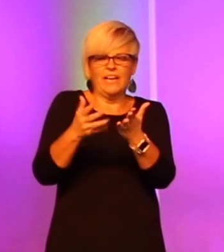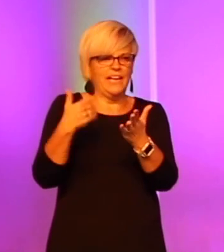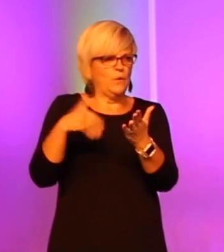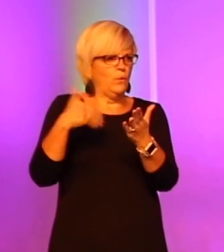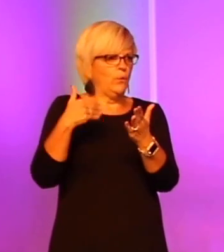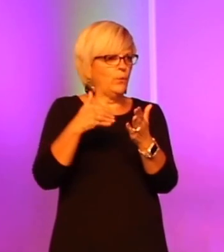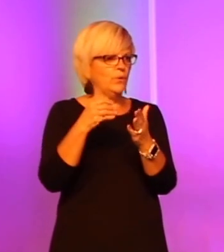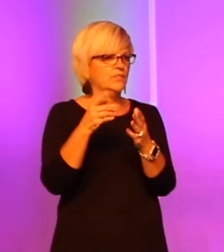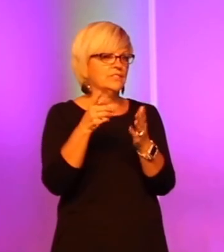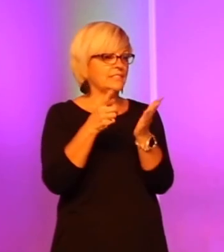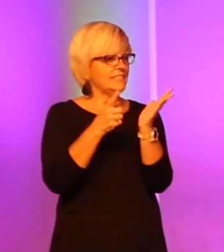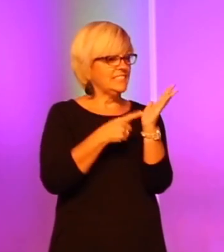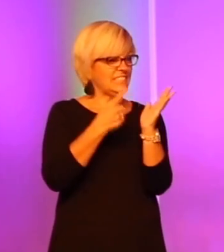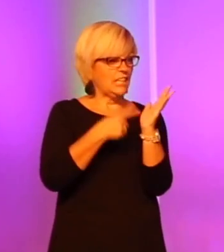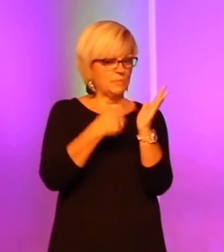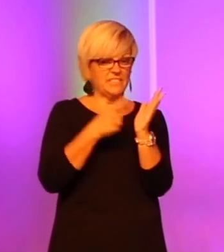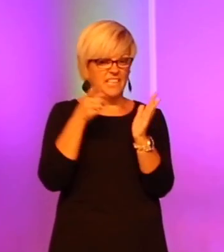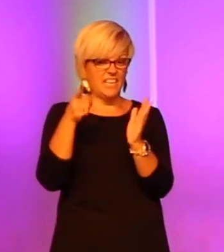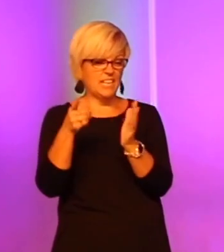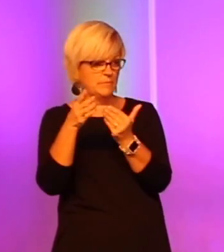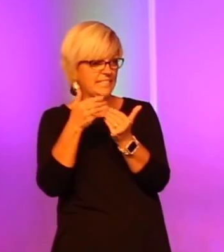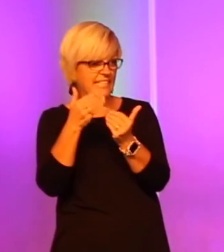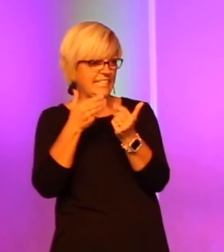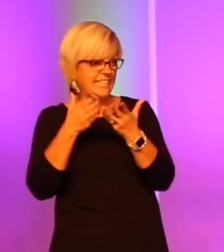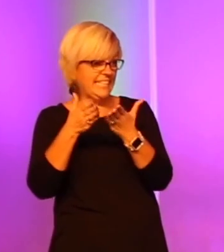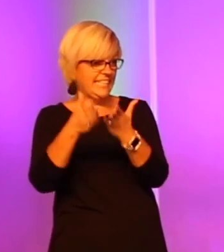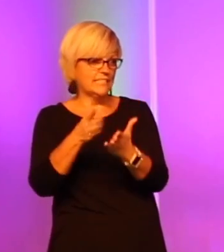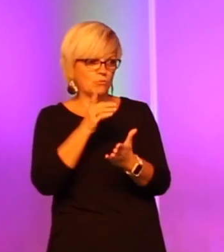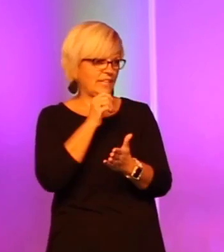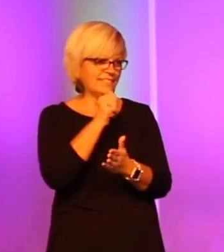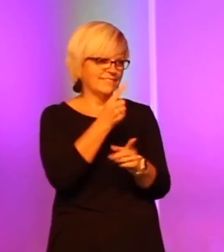rarely is the easy way the right way. Am I right? In life in